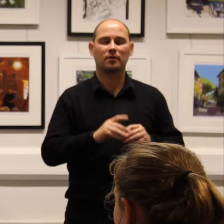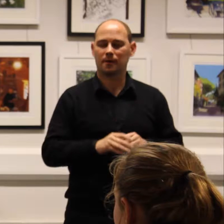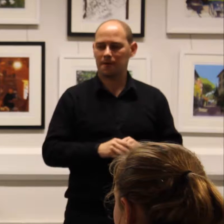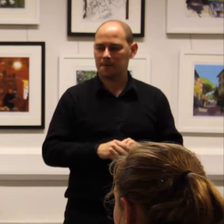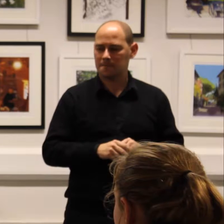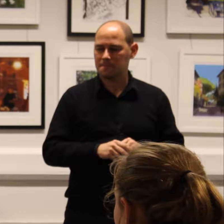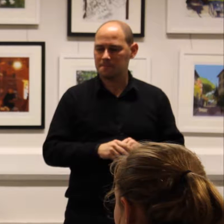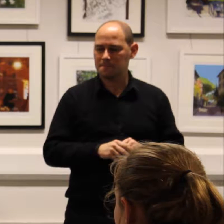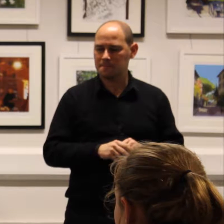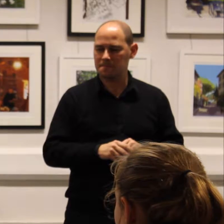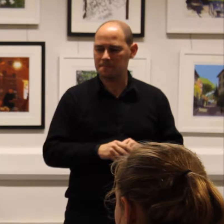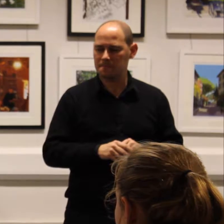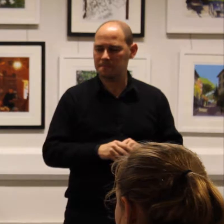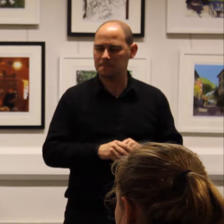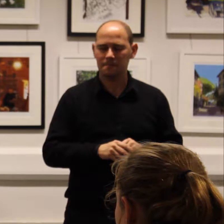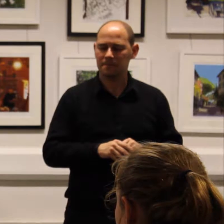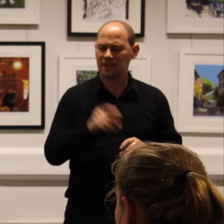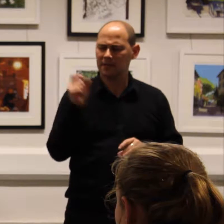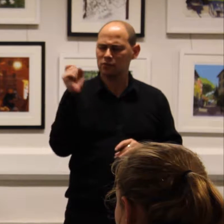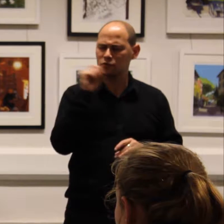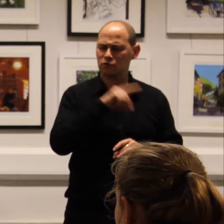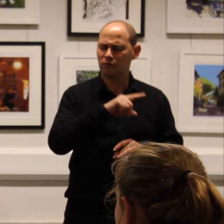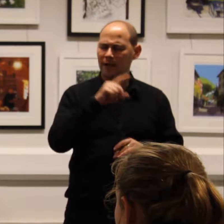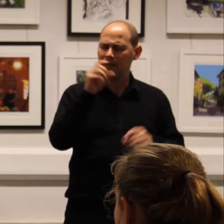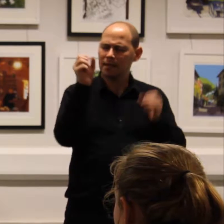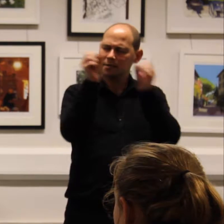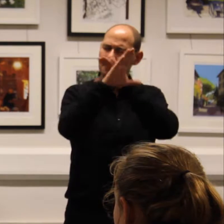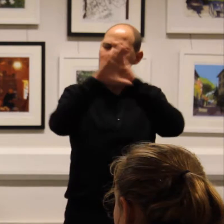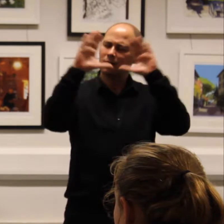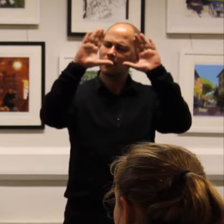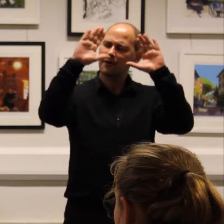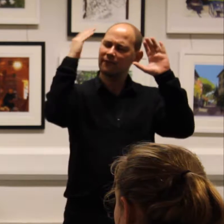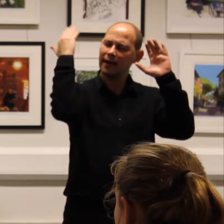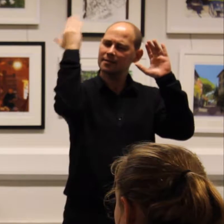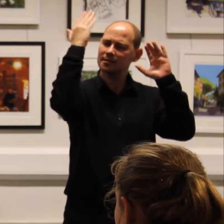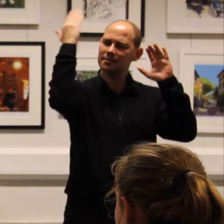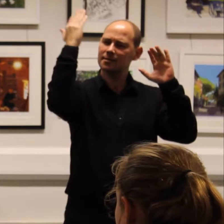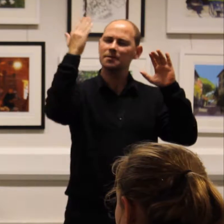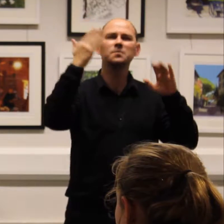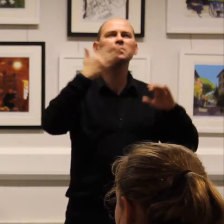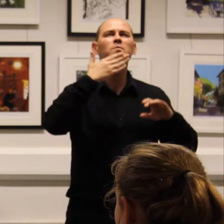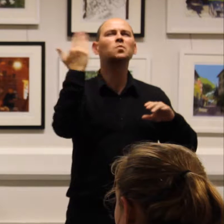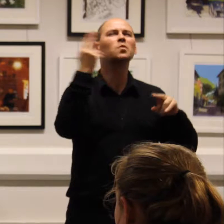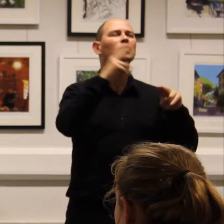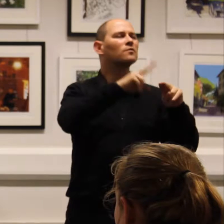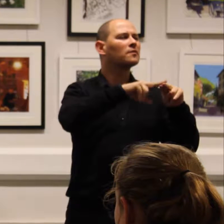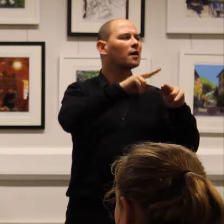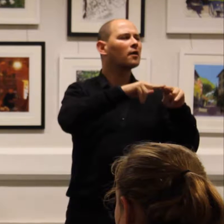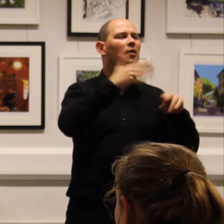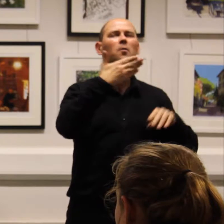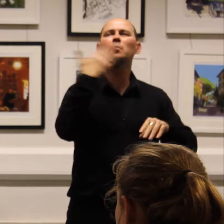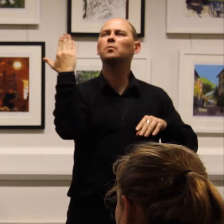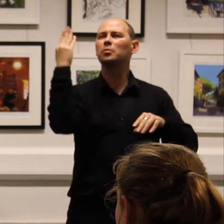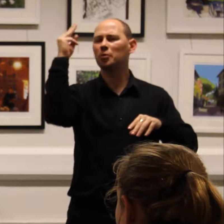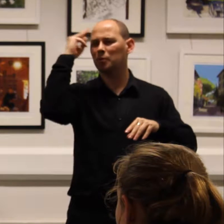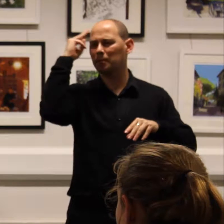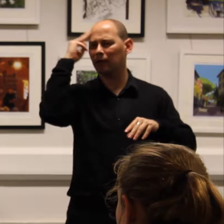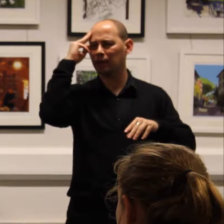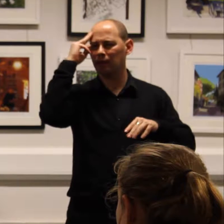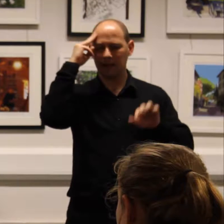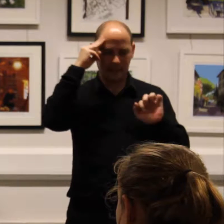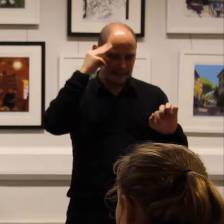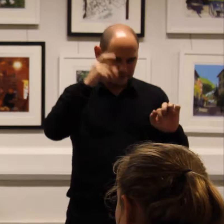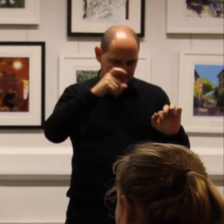He makes a strange fantasy that he has no father and no mother, and that his little sister is buried